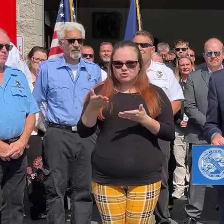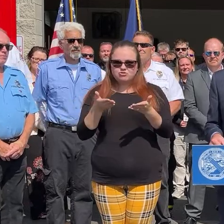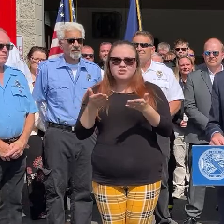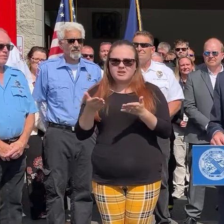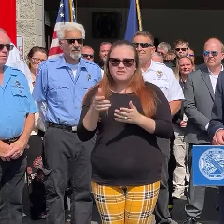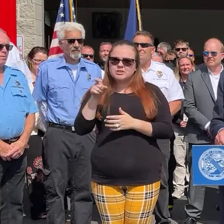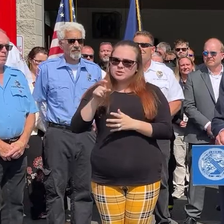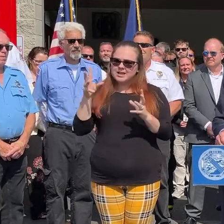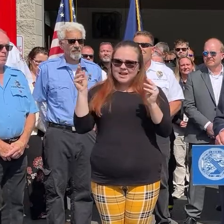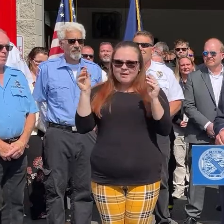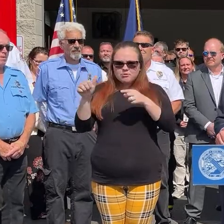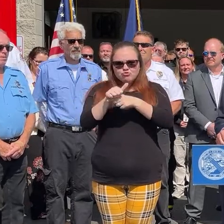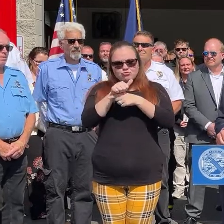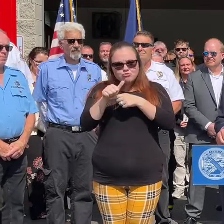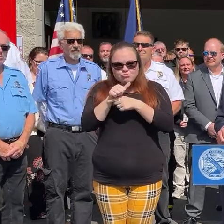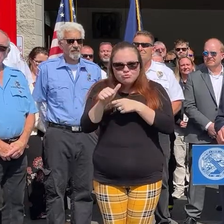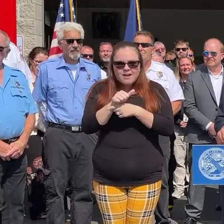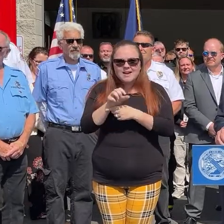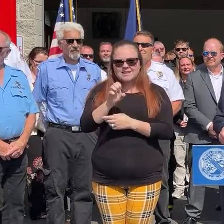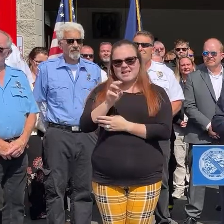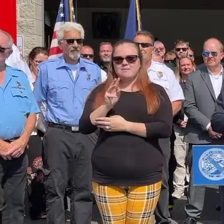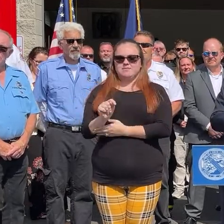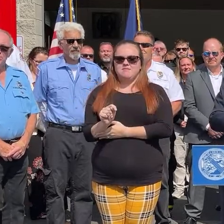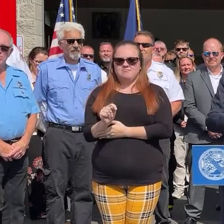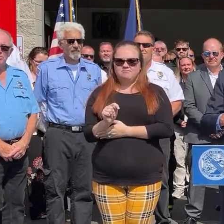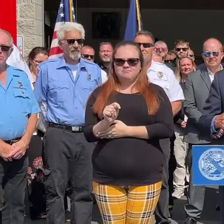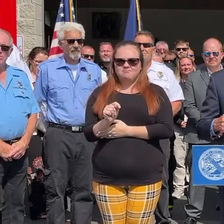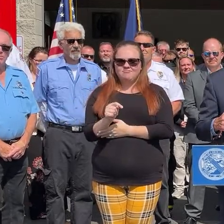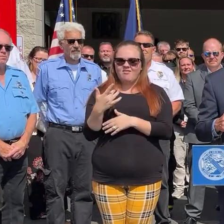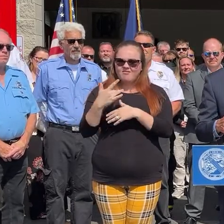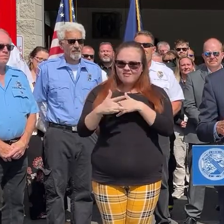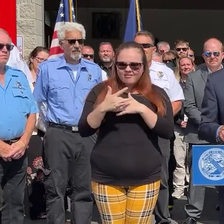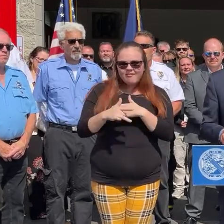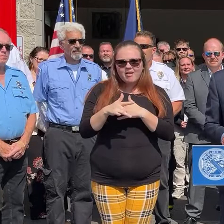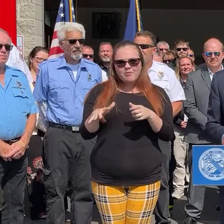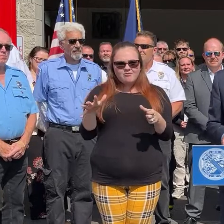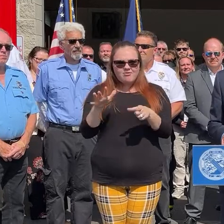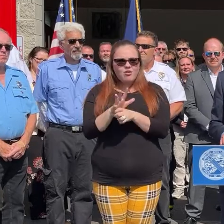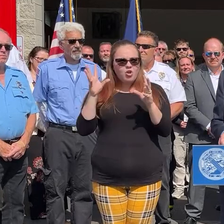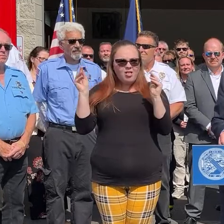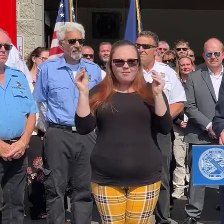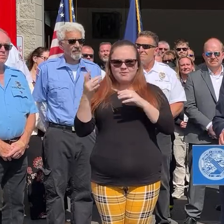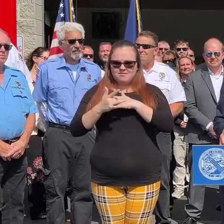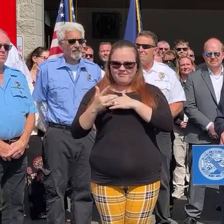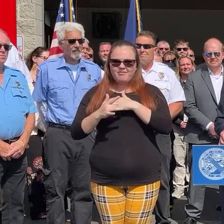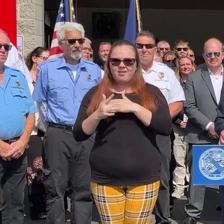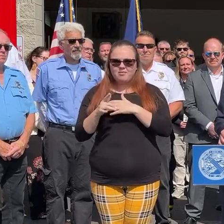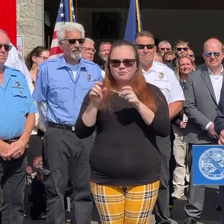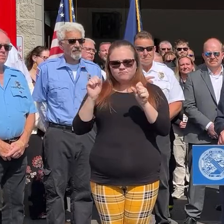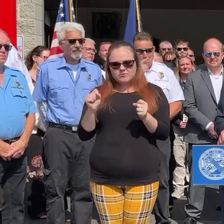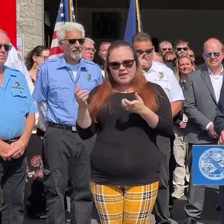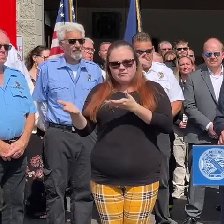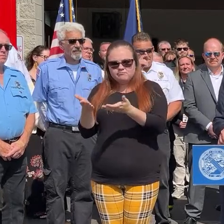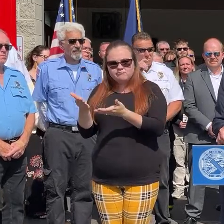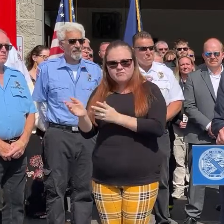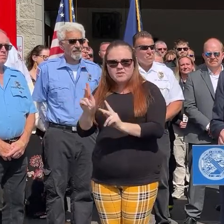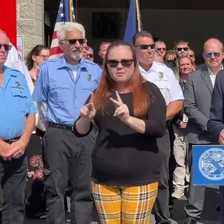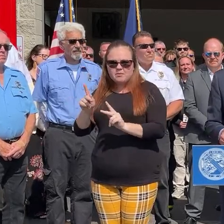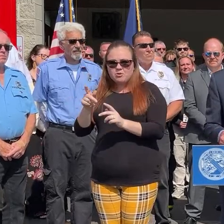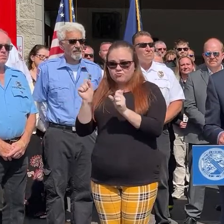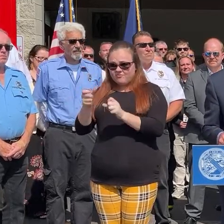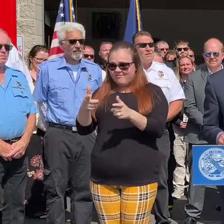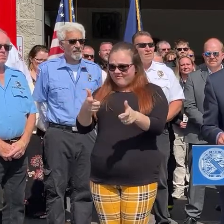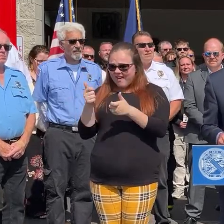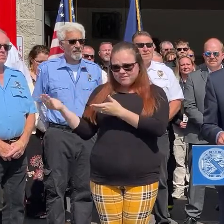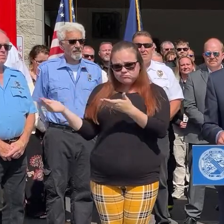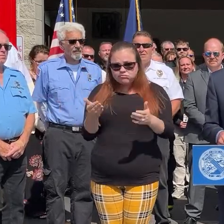why you need to have trained paramedics and EMTs with a fully stocked ambulance available so that these individuals could be rushed